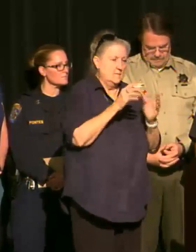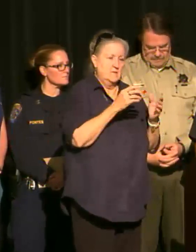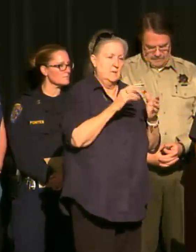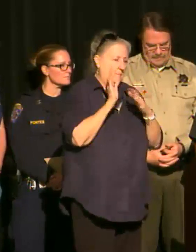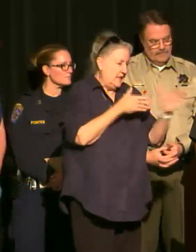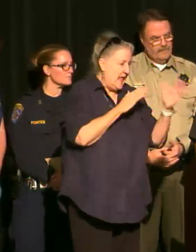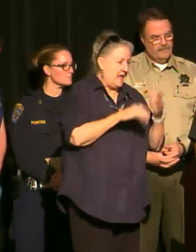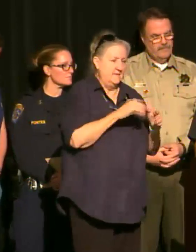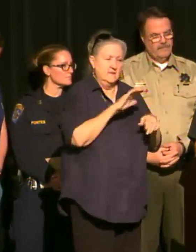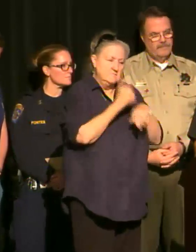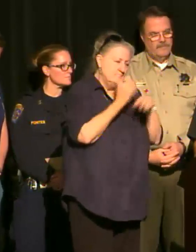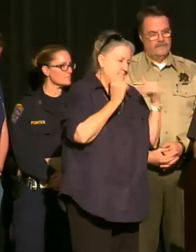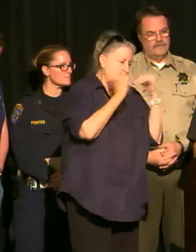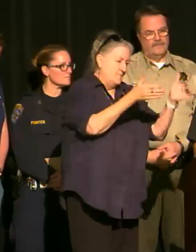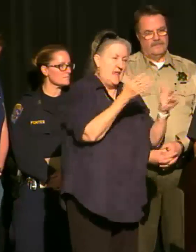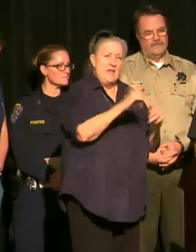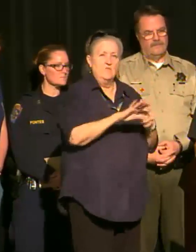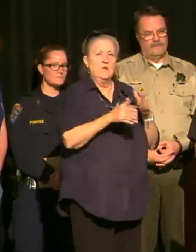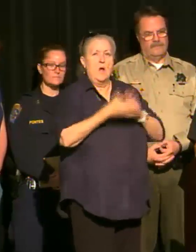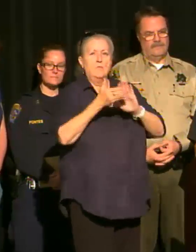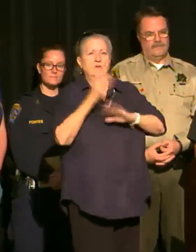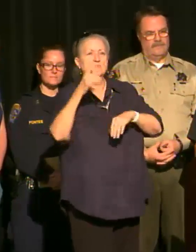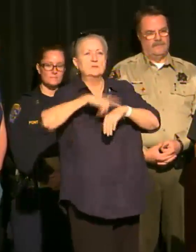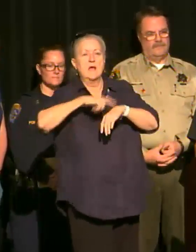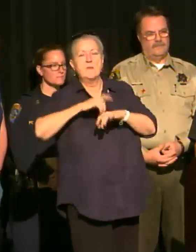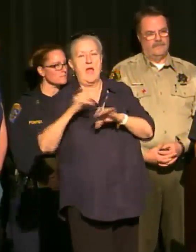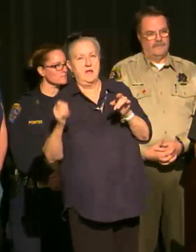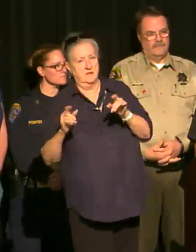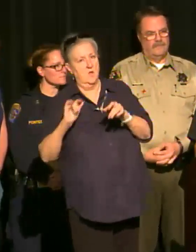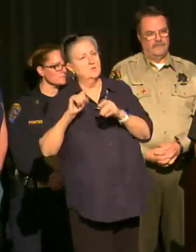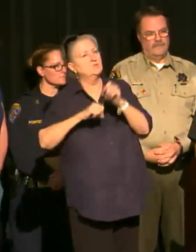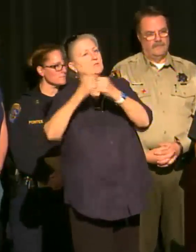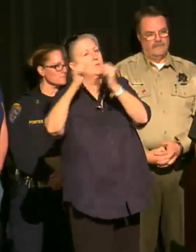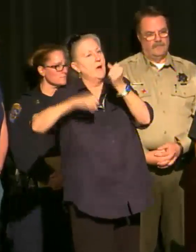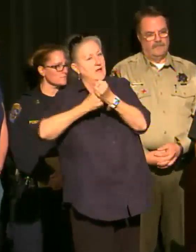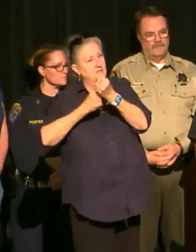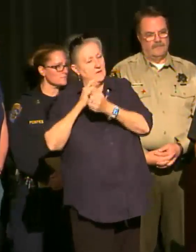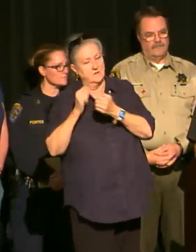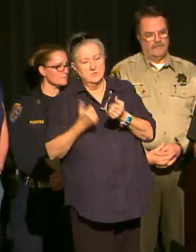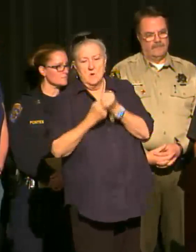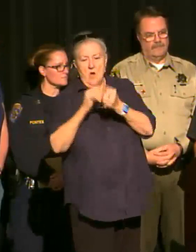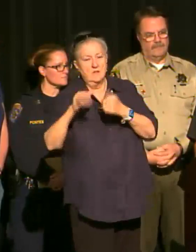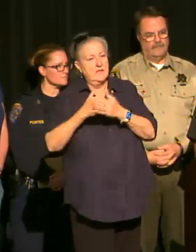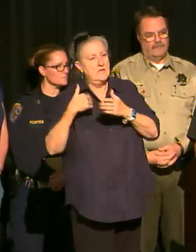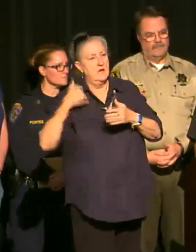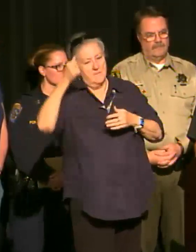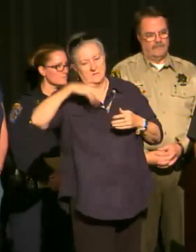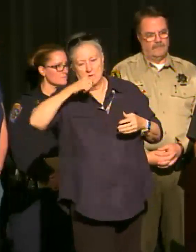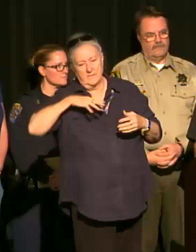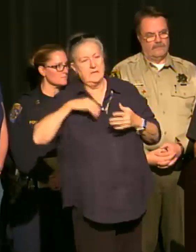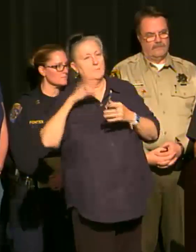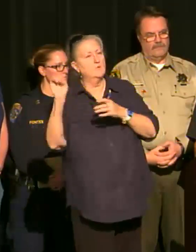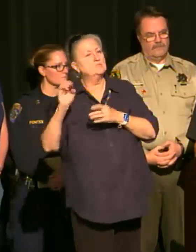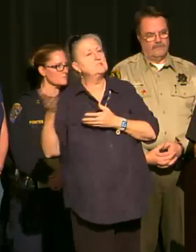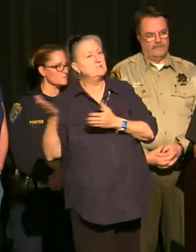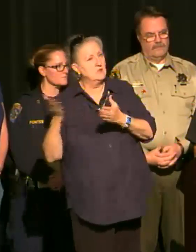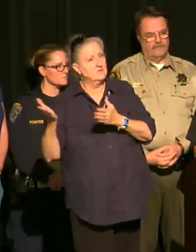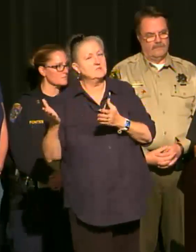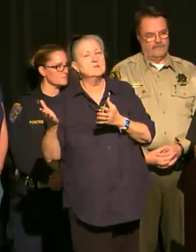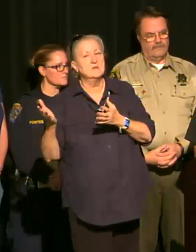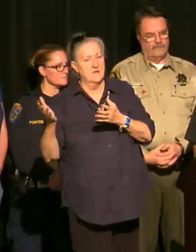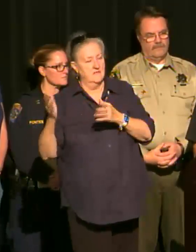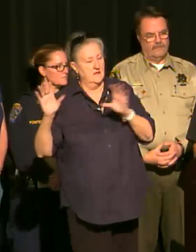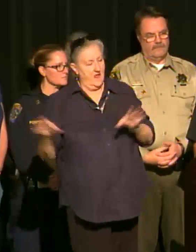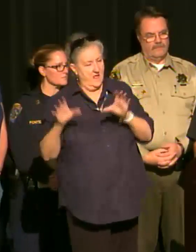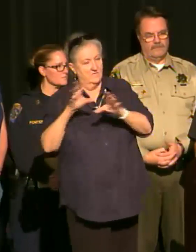every operational period, the whole structure behind that to support all the young men and women in the emergency service that are actively engaged